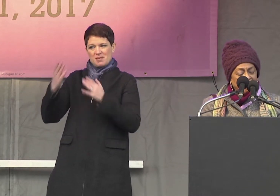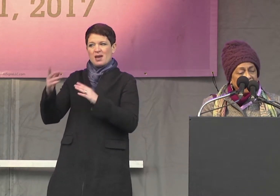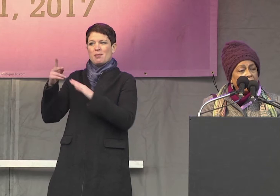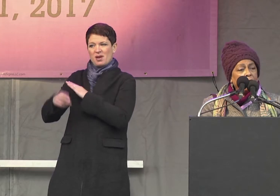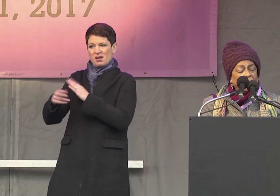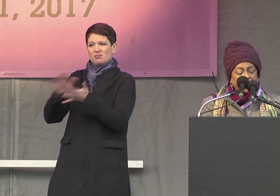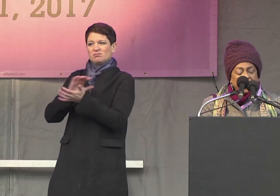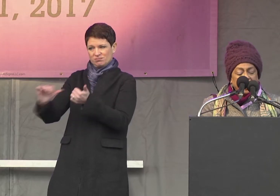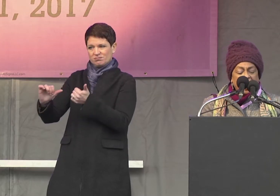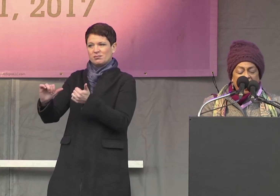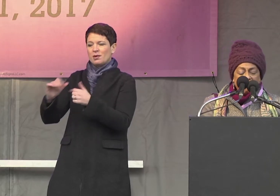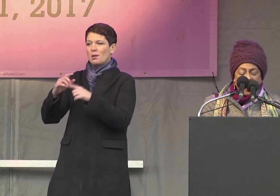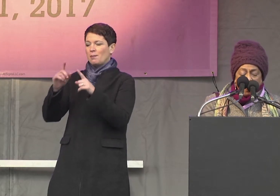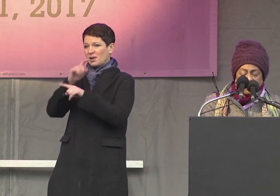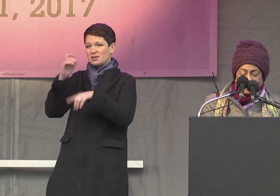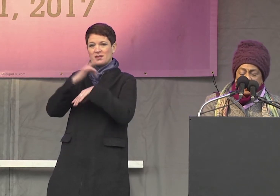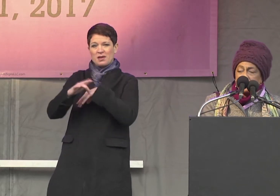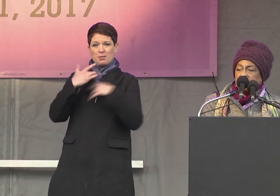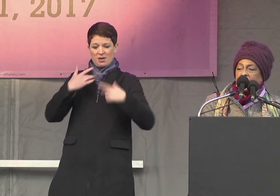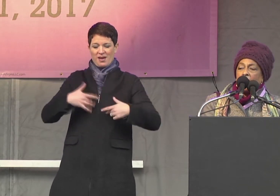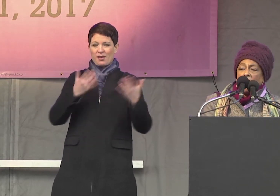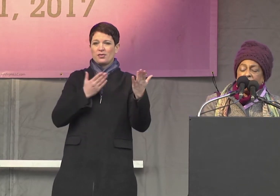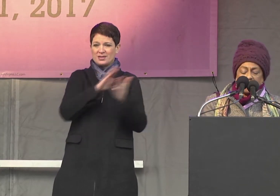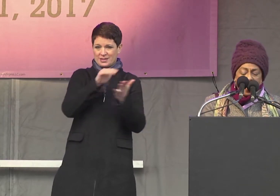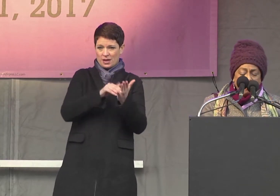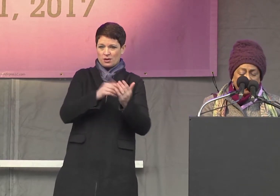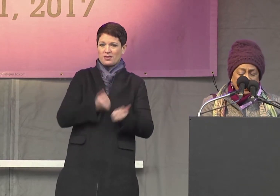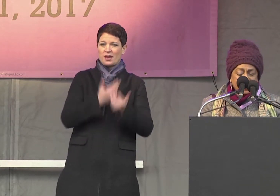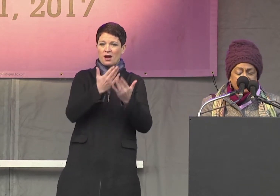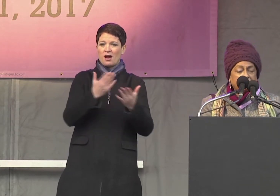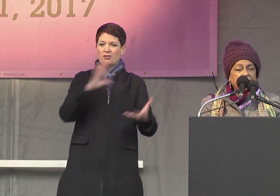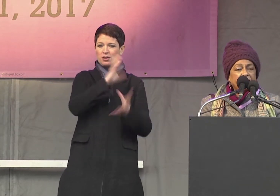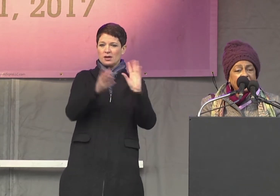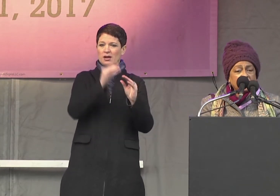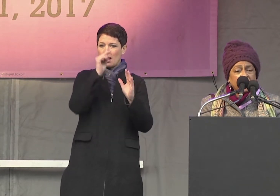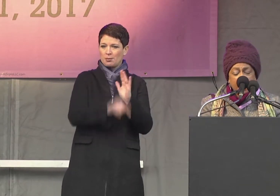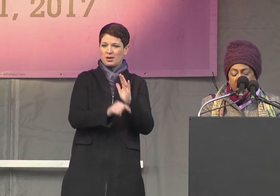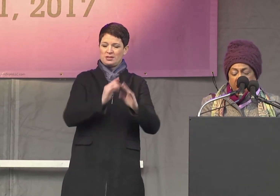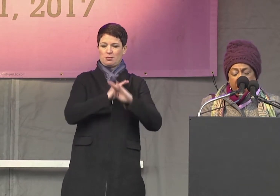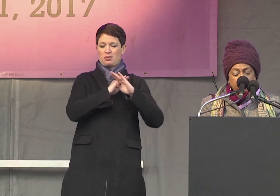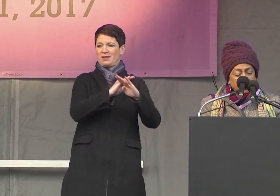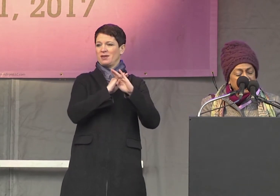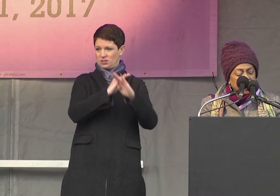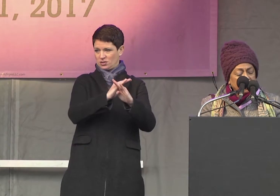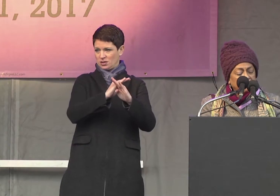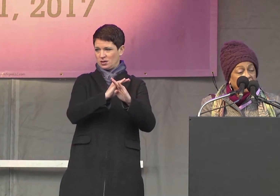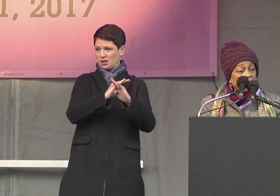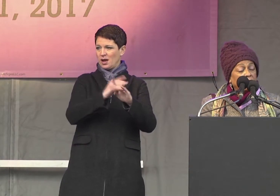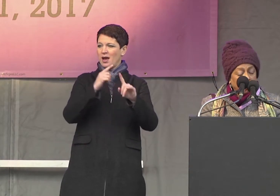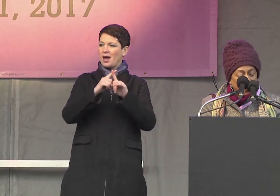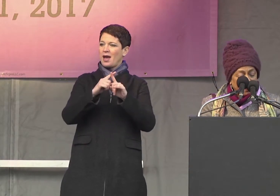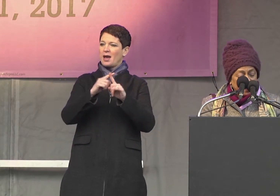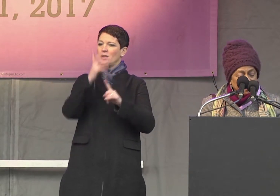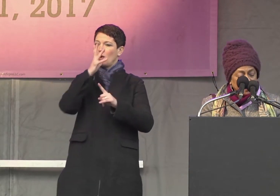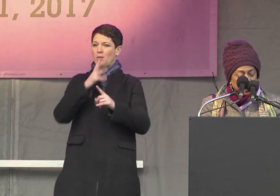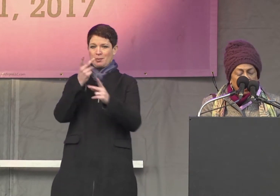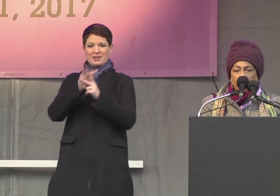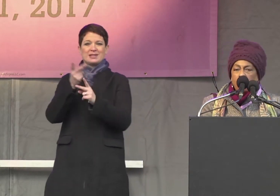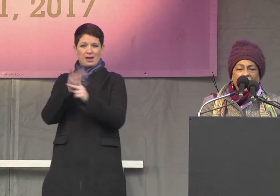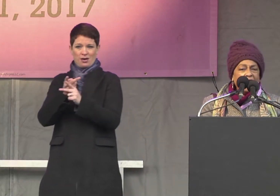with the availability of health centers that offer comprehensive prevention and reproductive care for